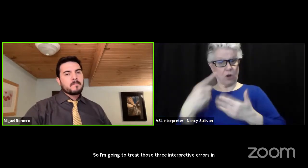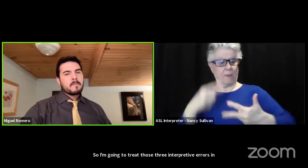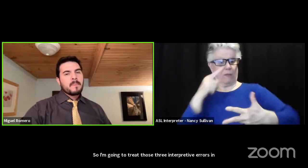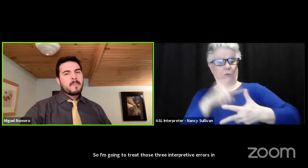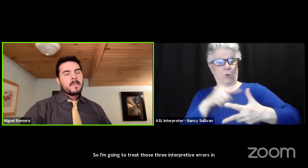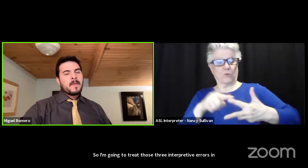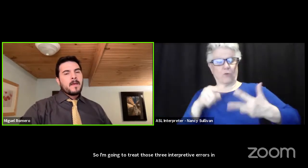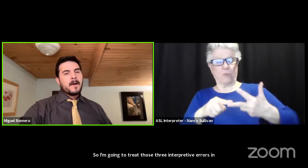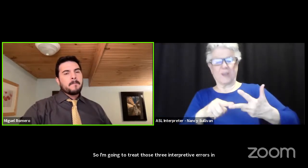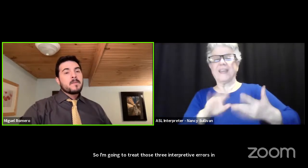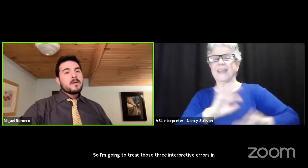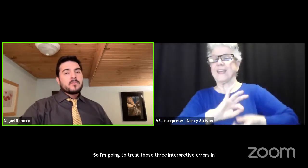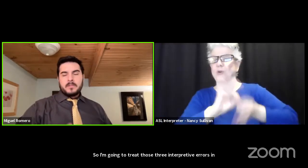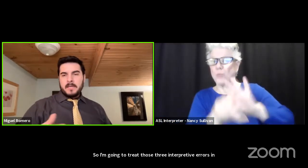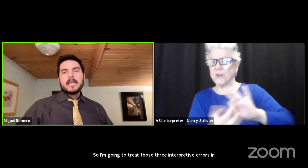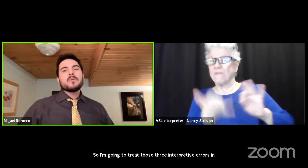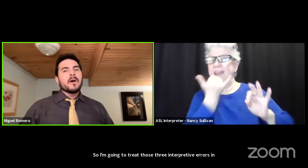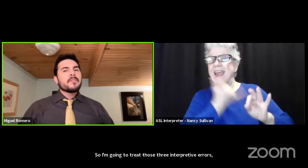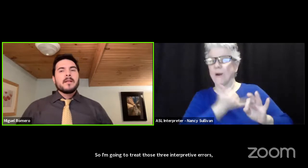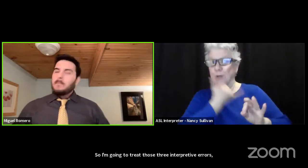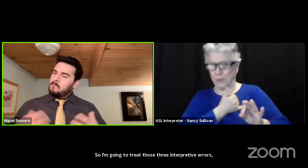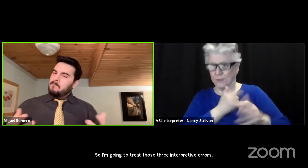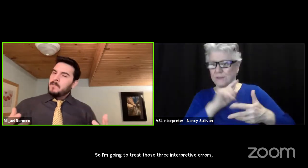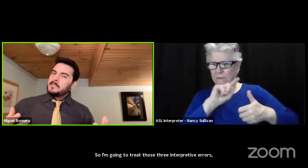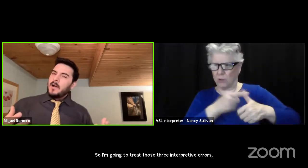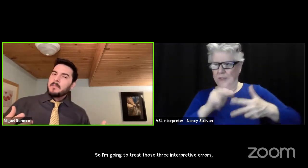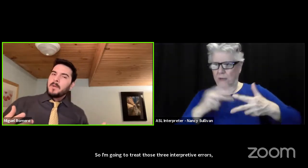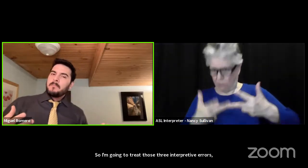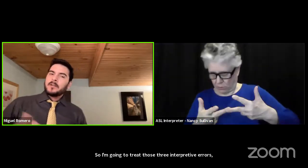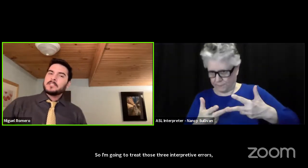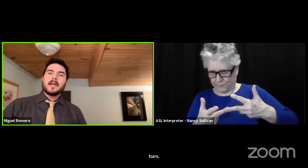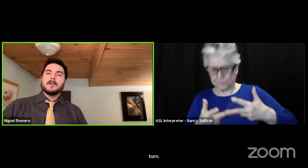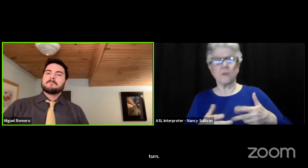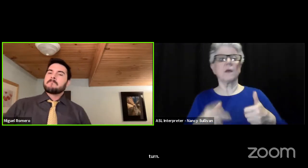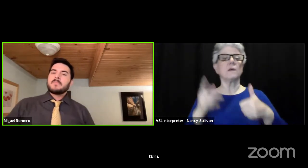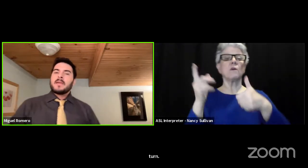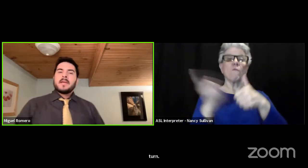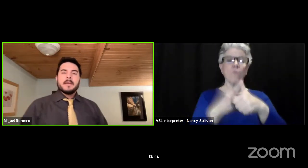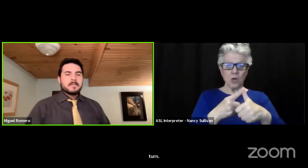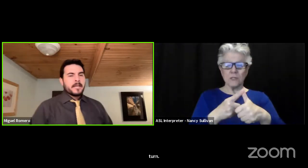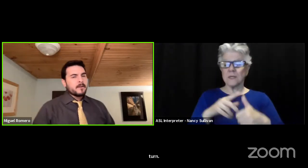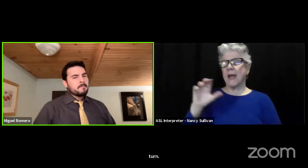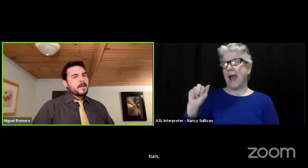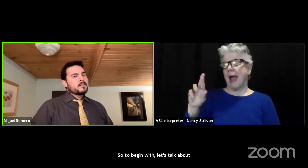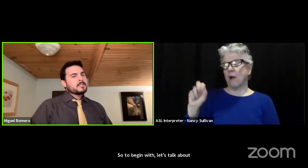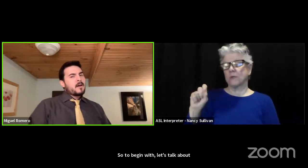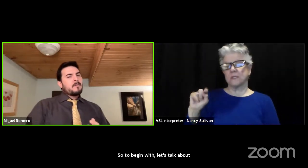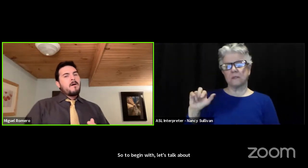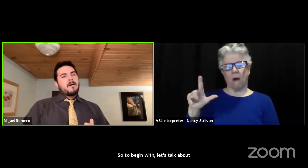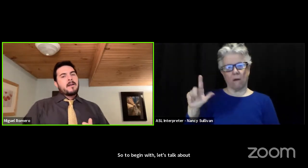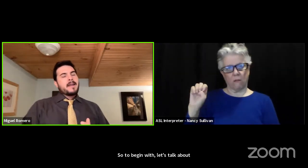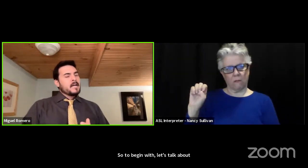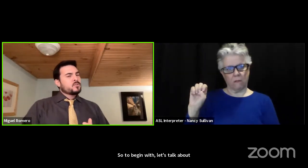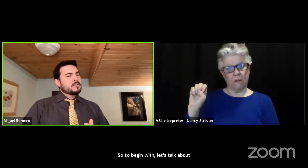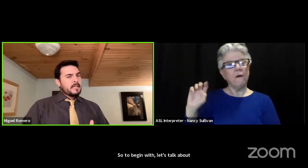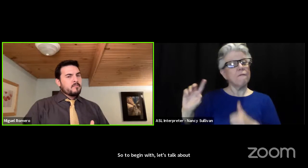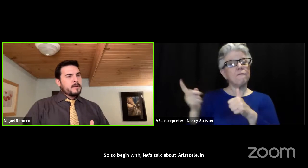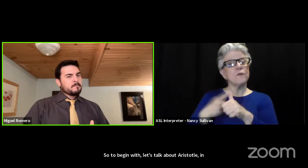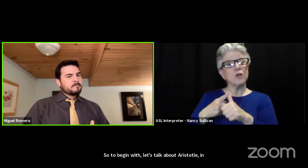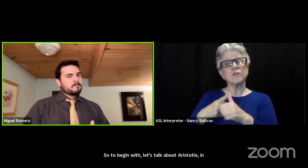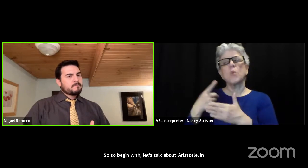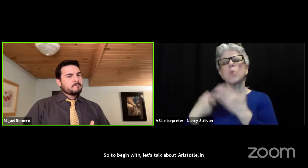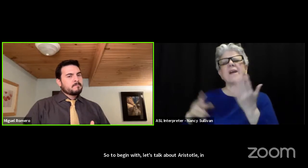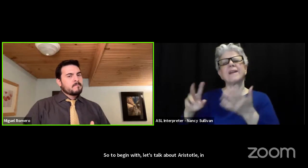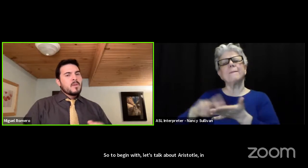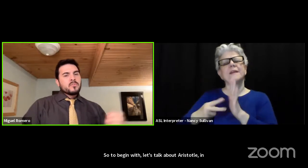turn. So to begin with, let's talk about Aristotle. In particular, Aristotle on natural